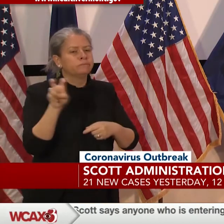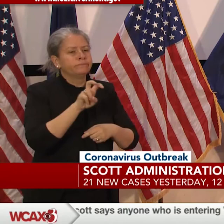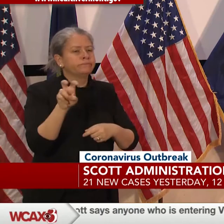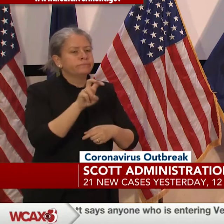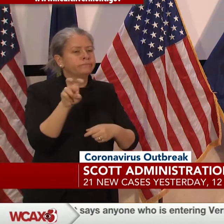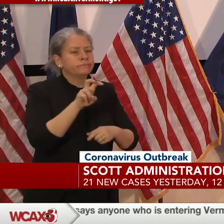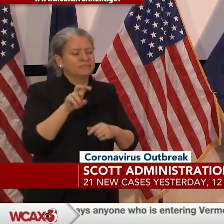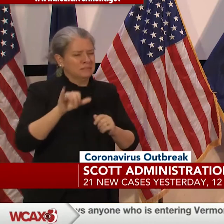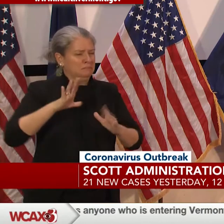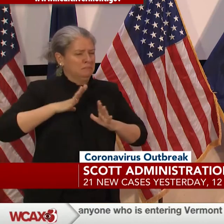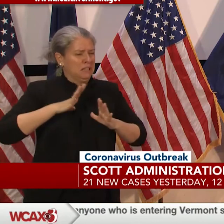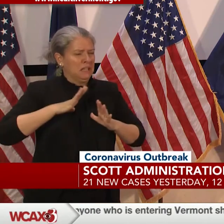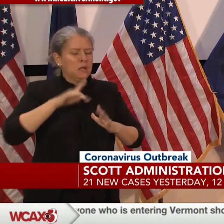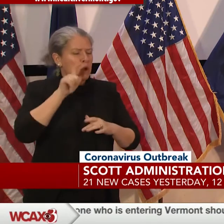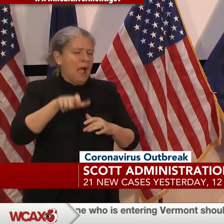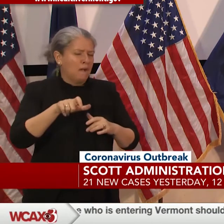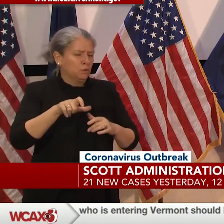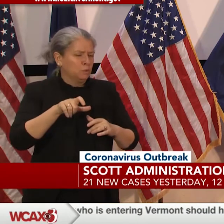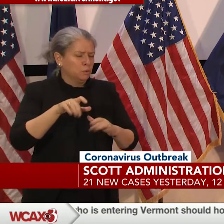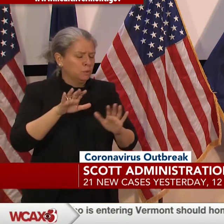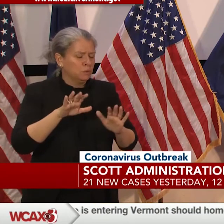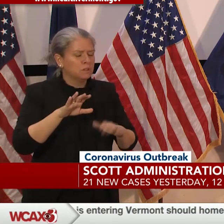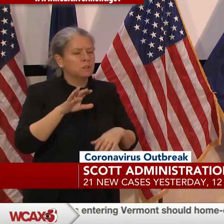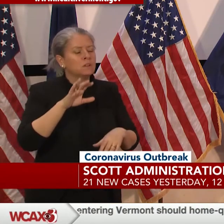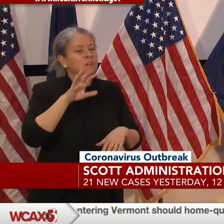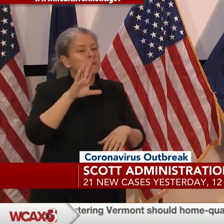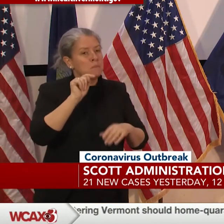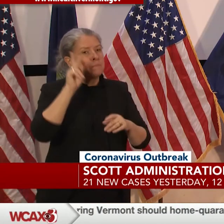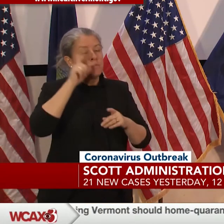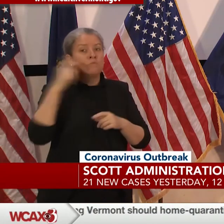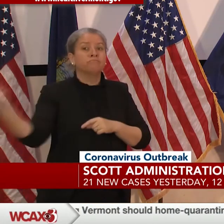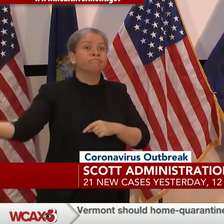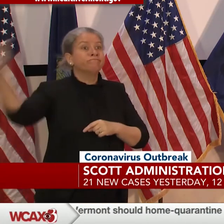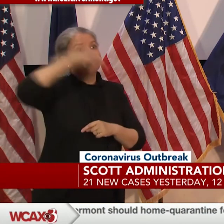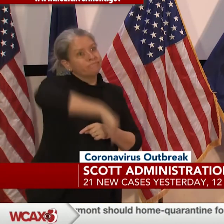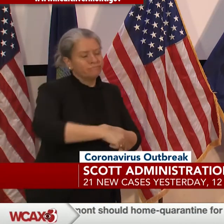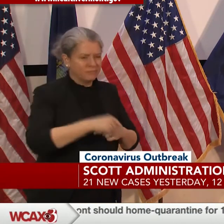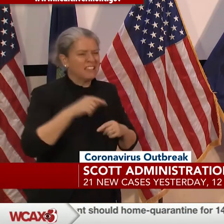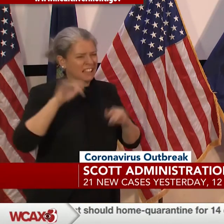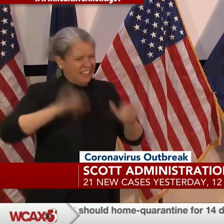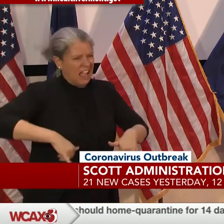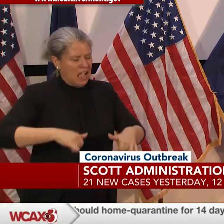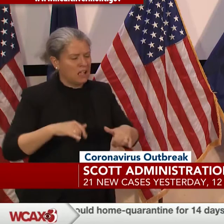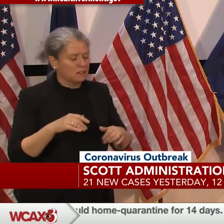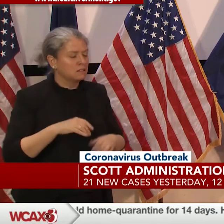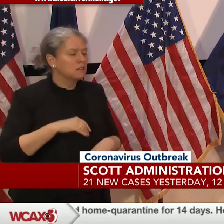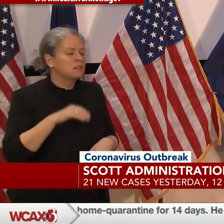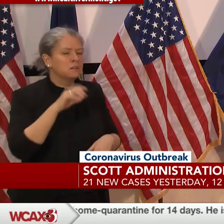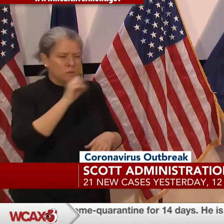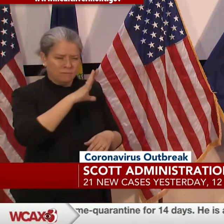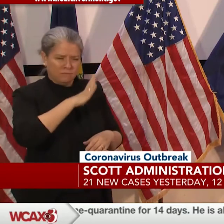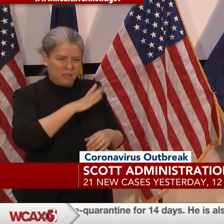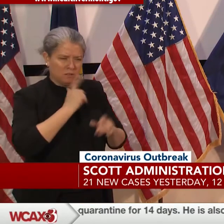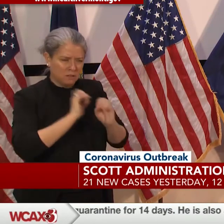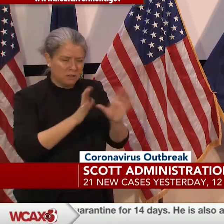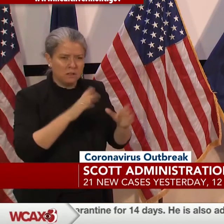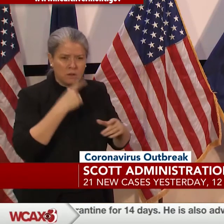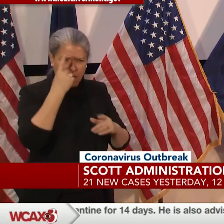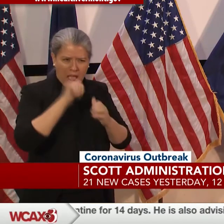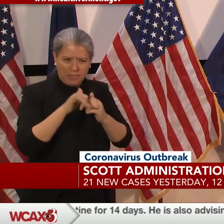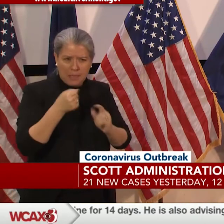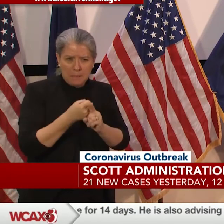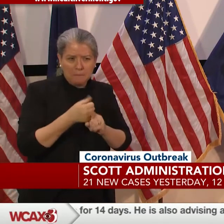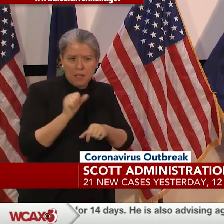of businesses that impacts? And secondarily, have you consulted with the